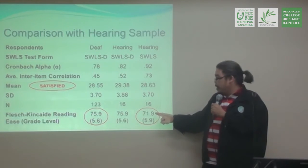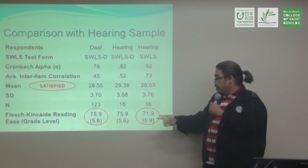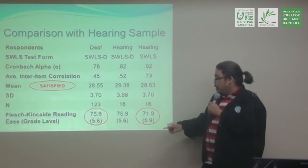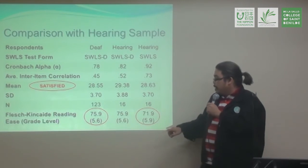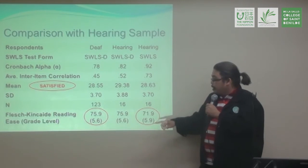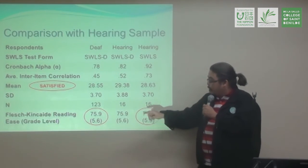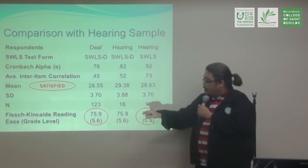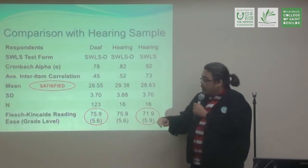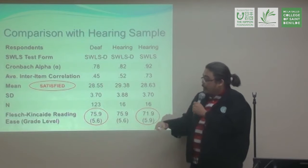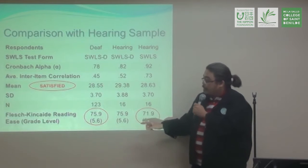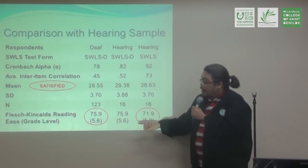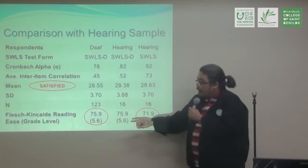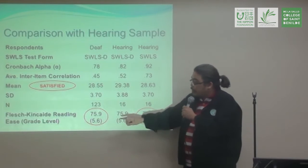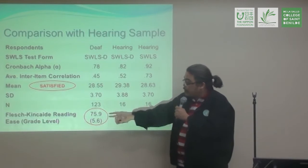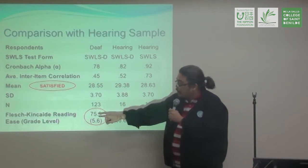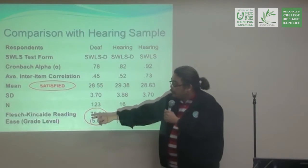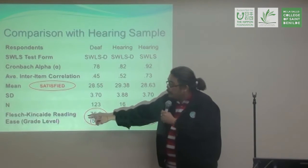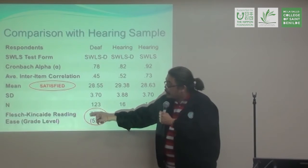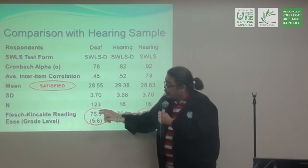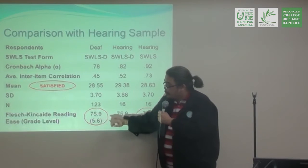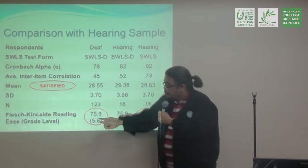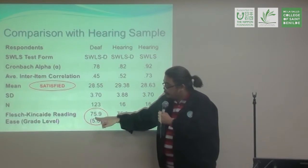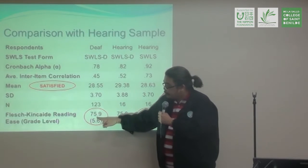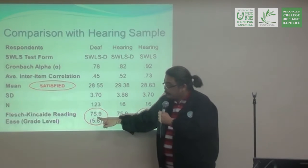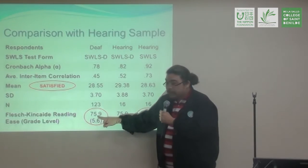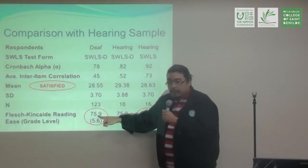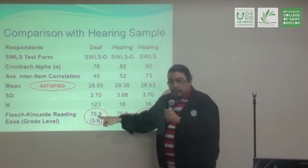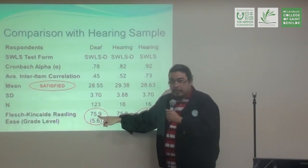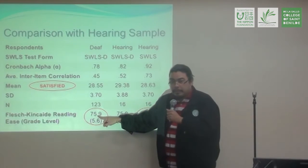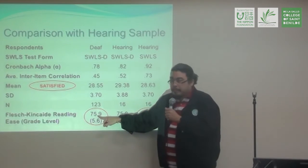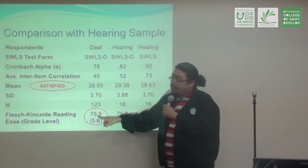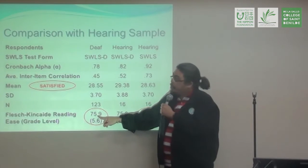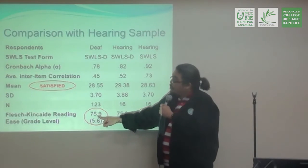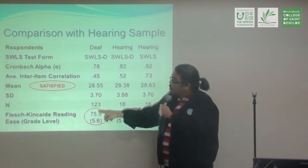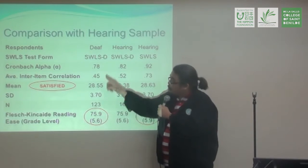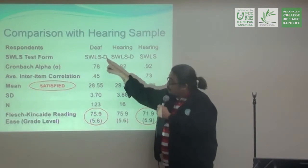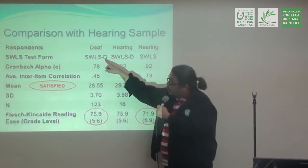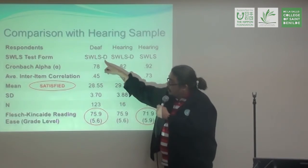Okay? In the case of the